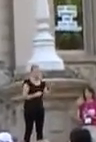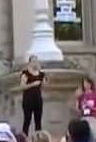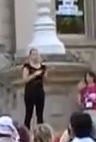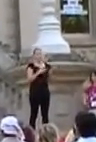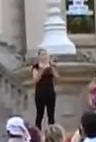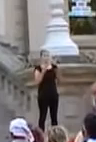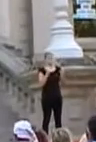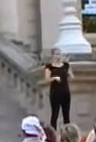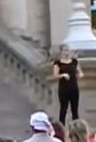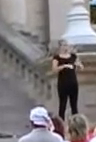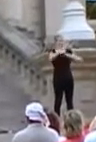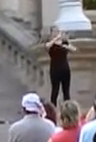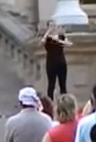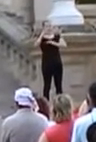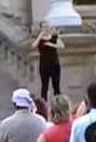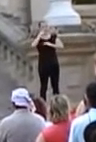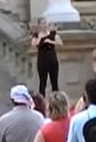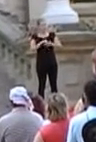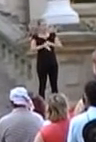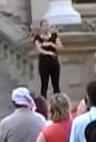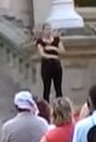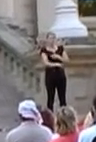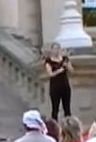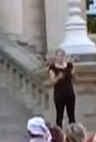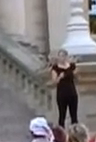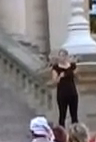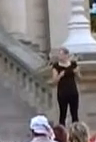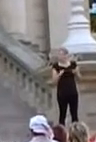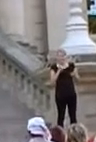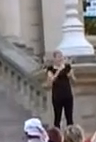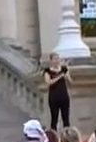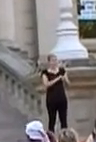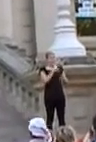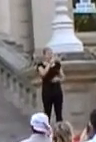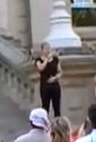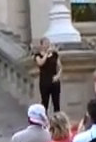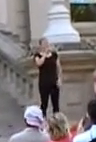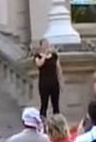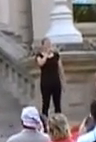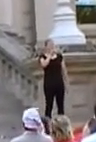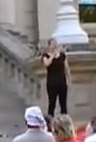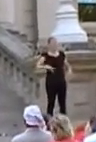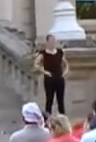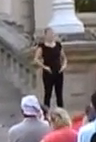perhaps limit children being born. That's vasectomies.